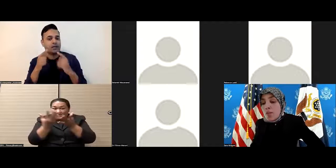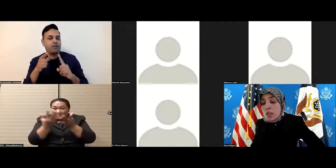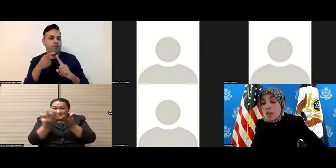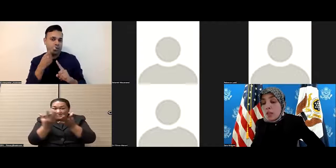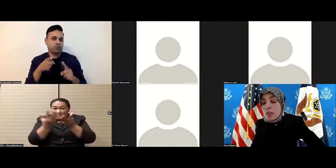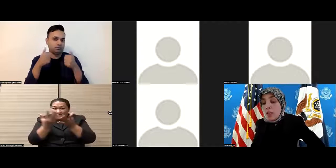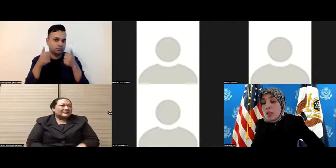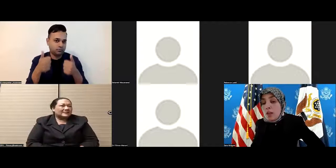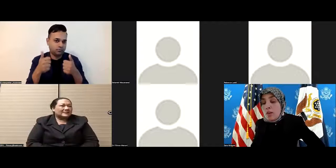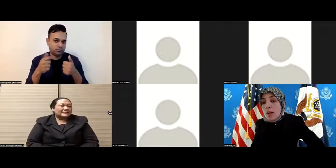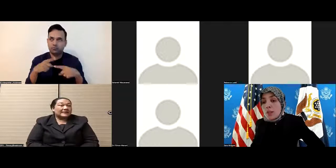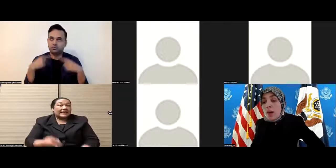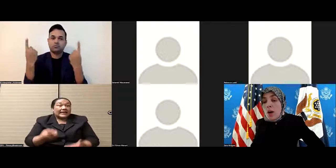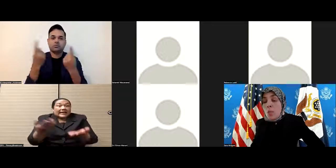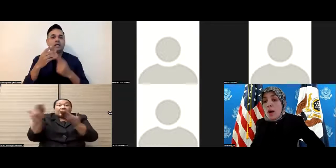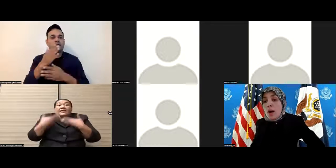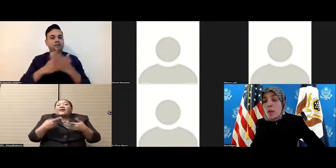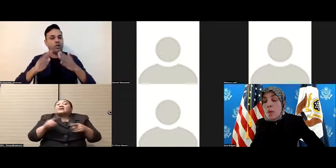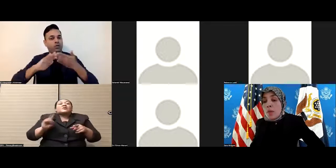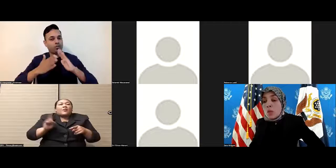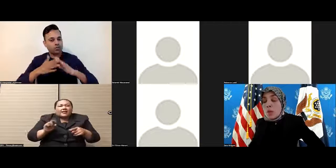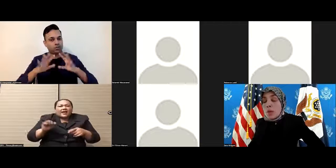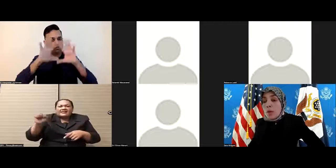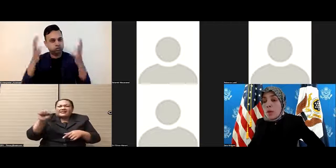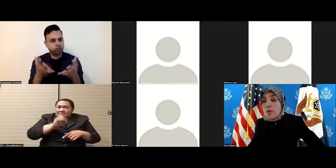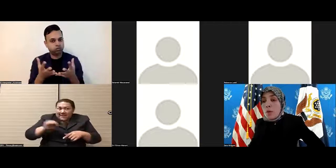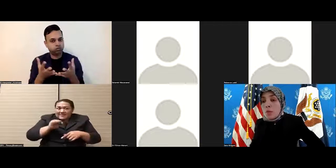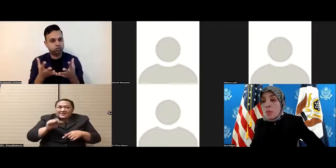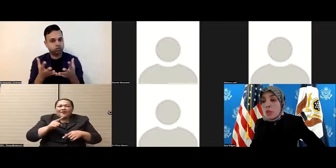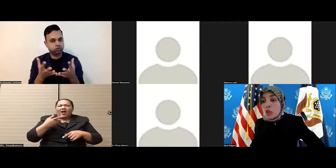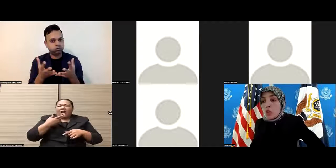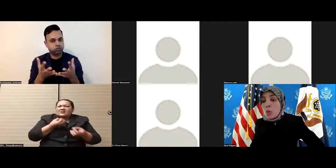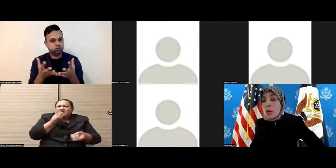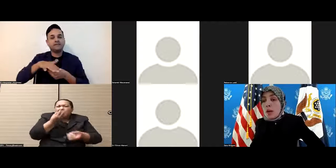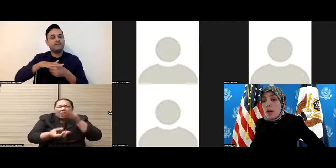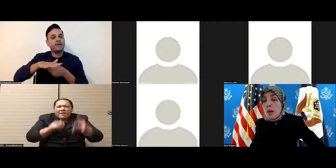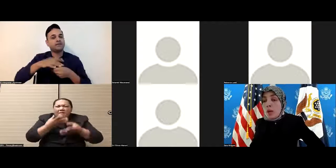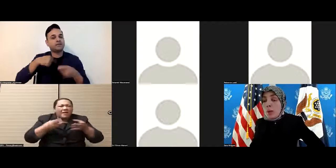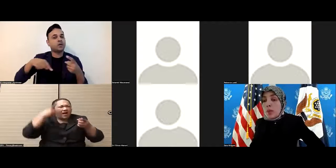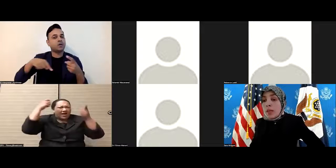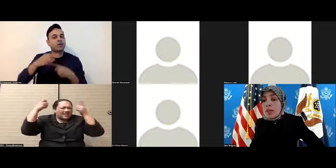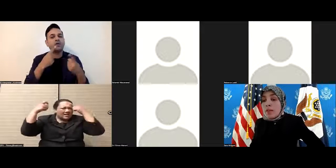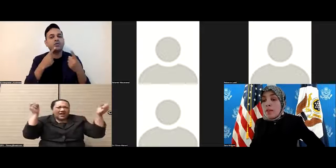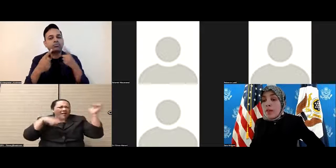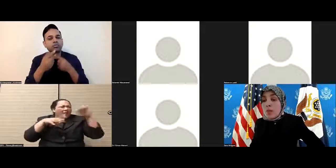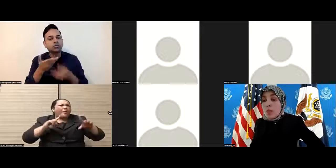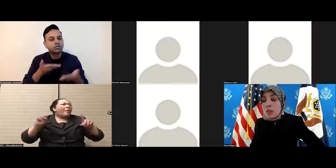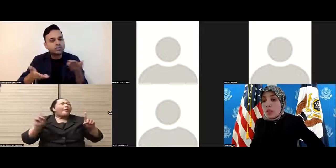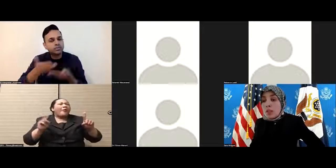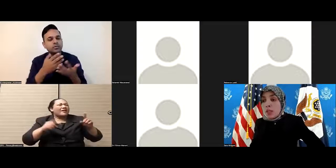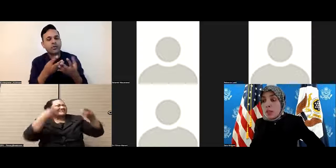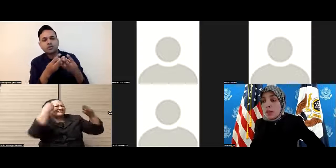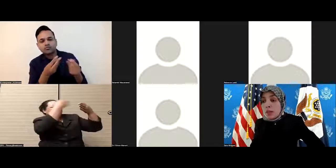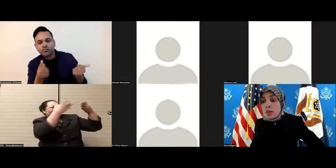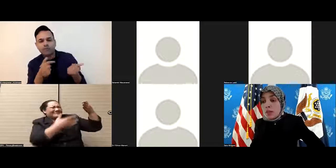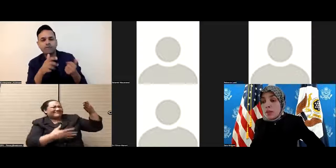a conversation around what are commitments we can bring forward to make sure we are representing the value of persons